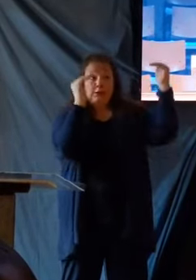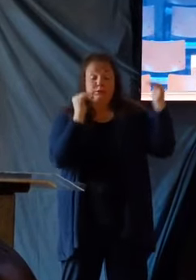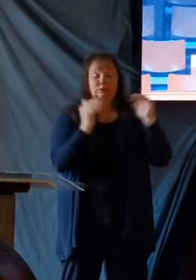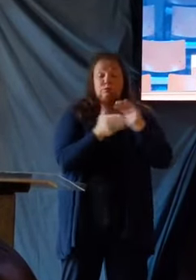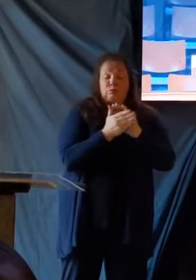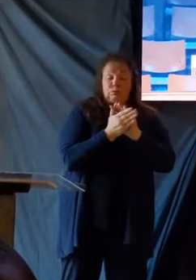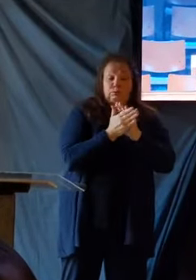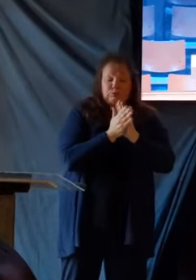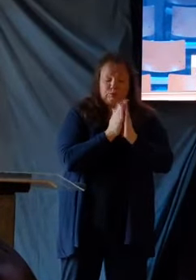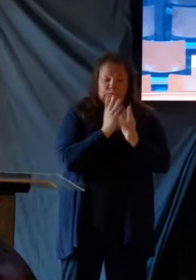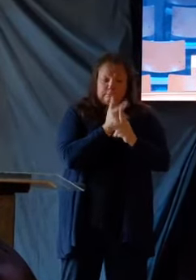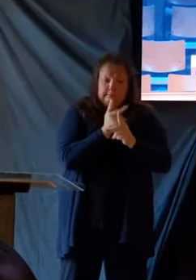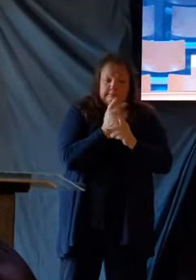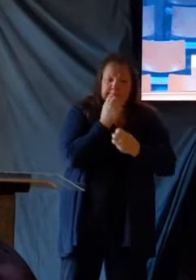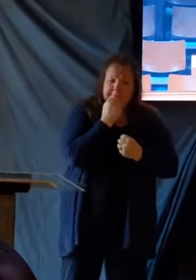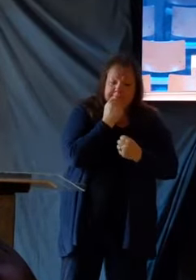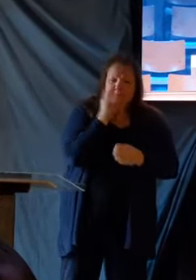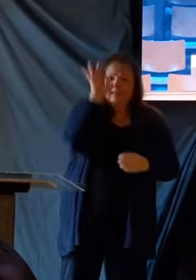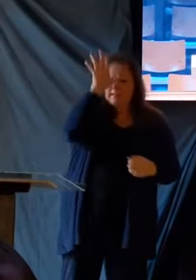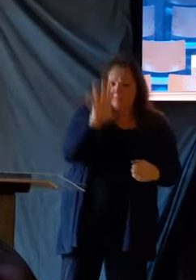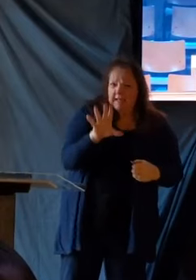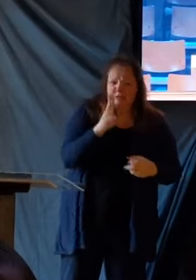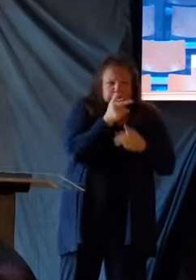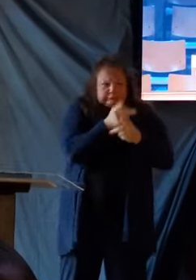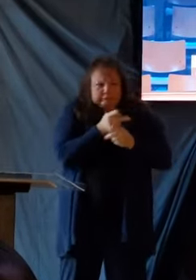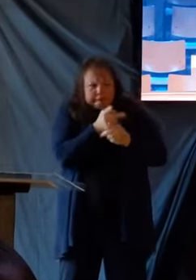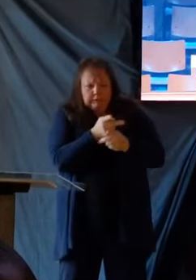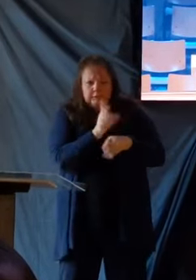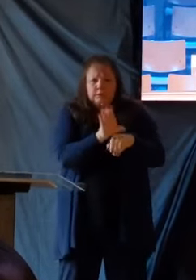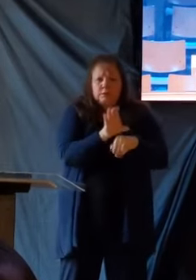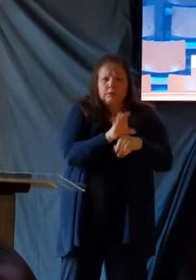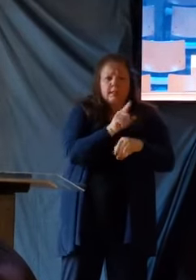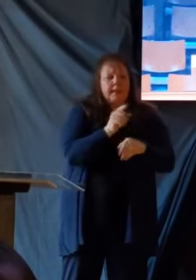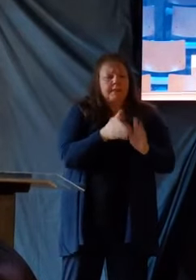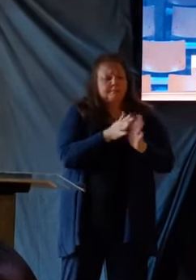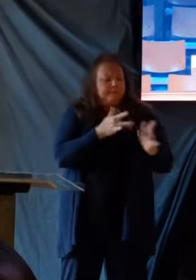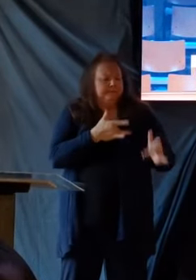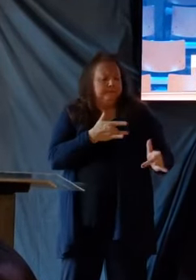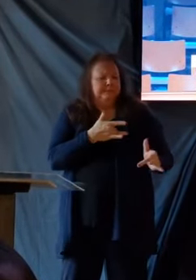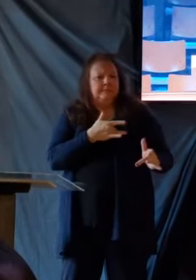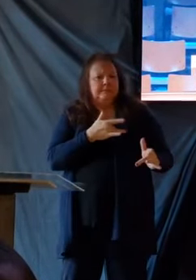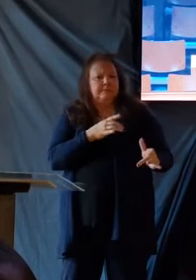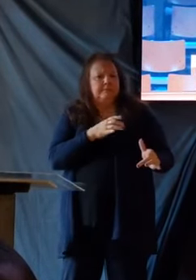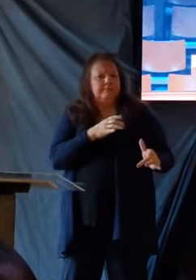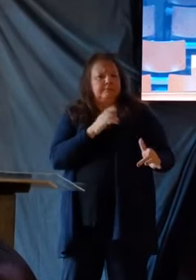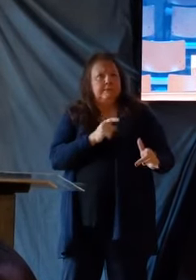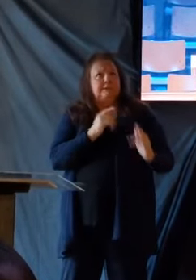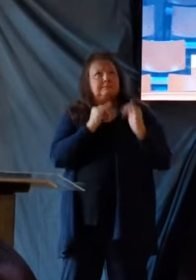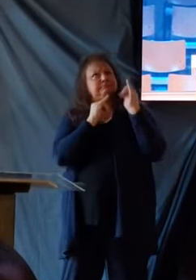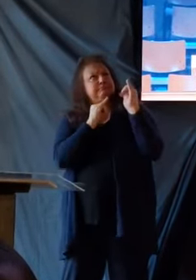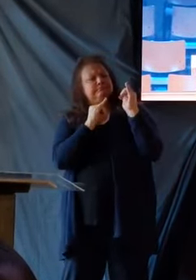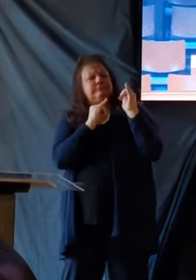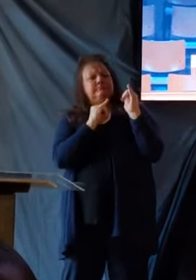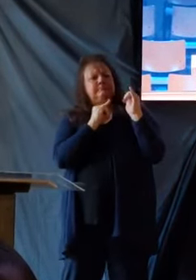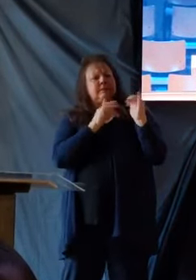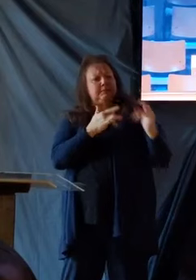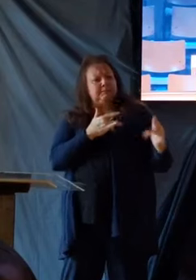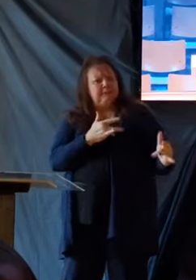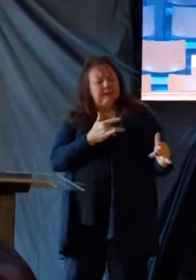God. They are the pastors, the overseers. They have to be godly men and of godly